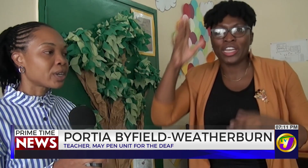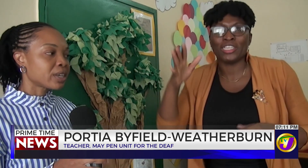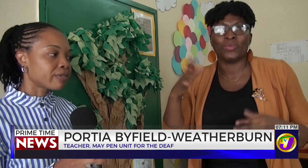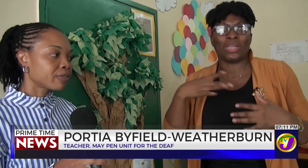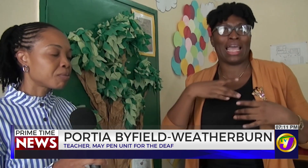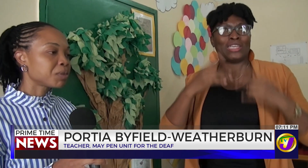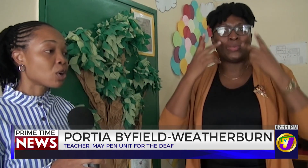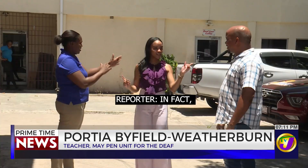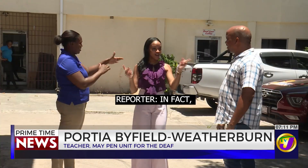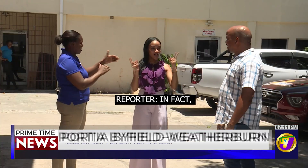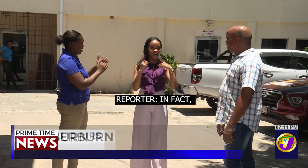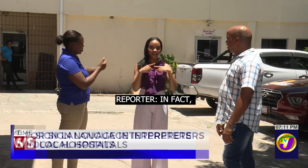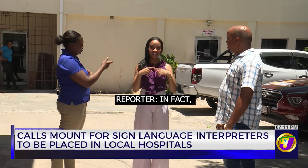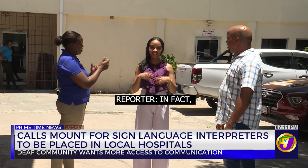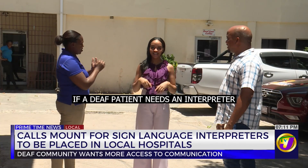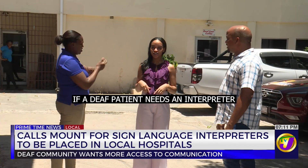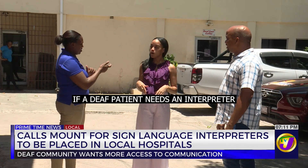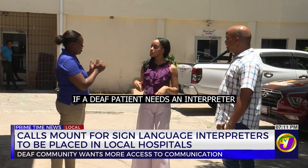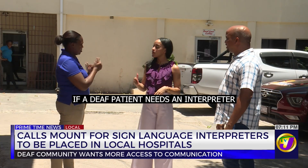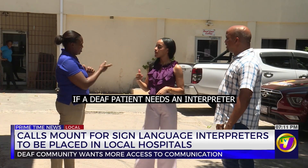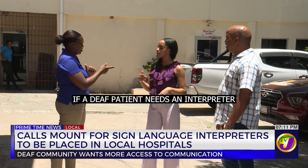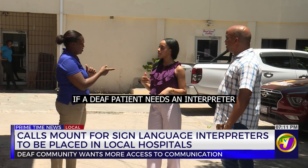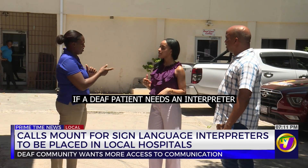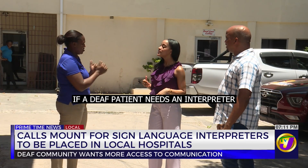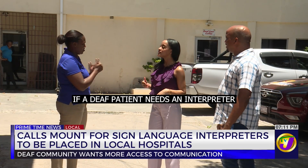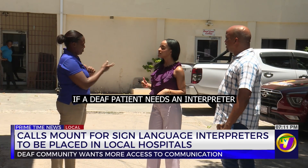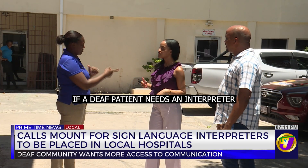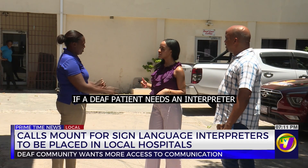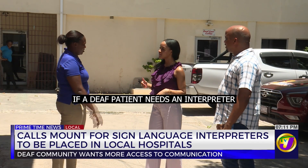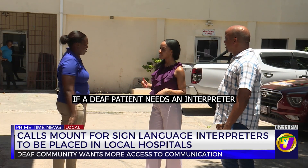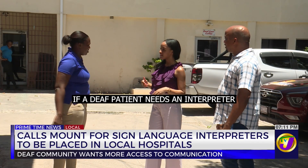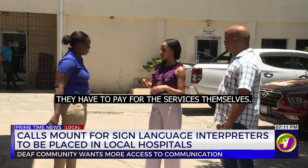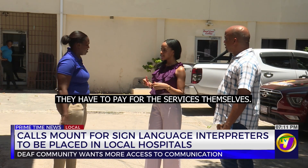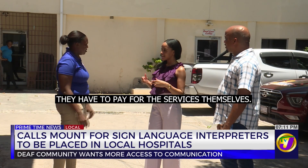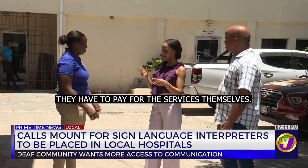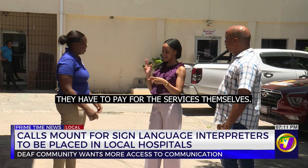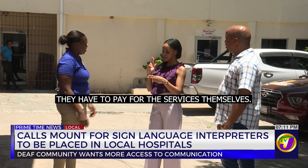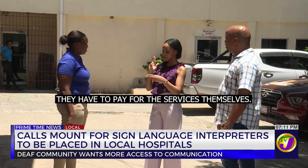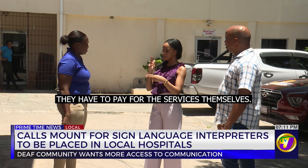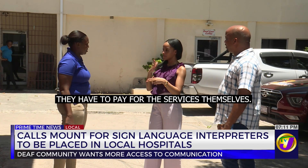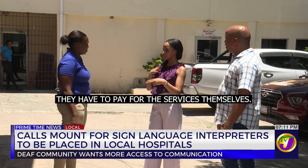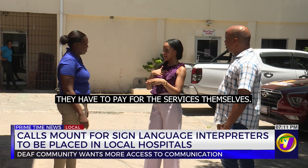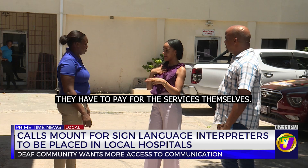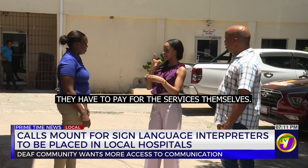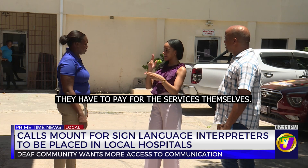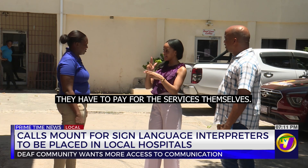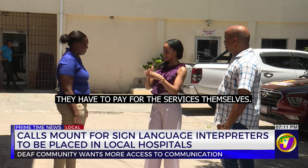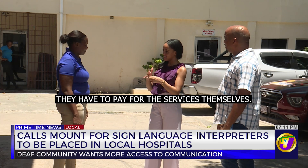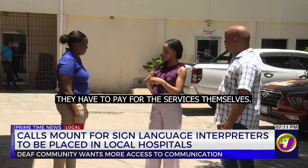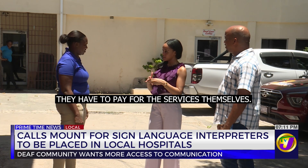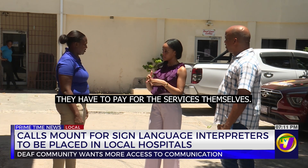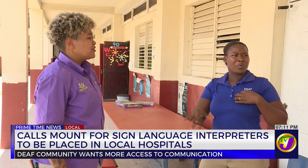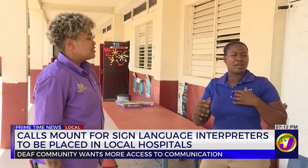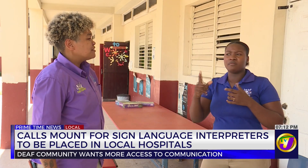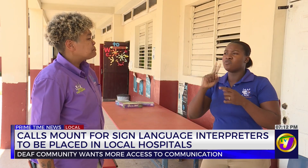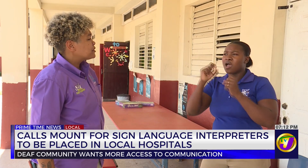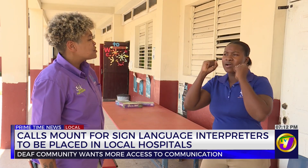deaf. In fact, if a deaf patient needs an interpreter, they have to pay for the services themselves. For the deaf